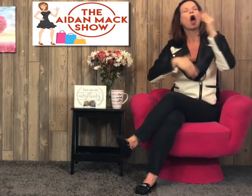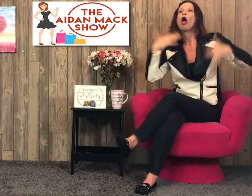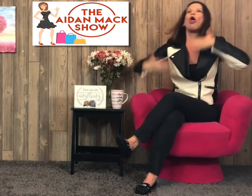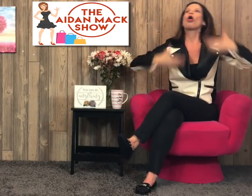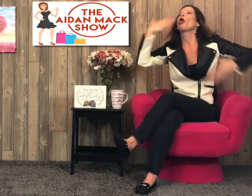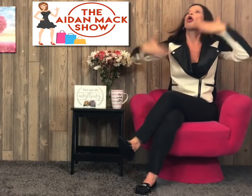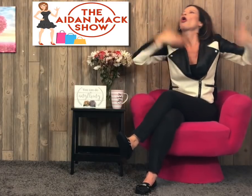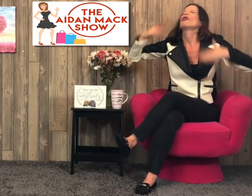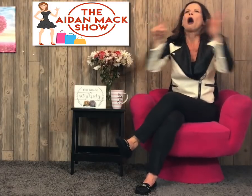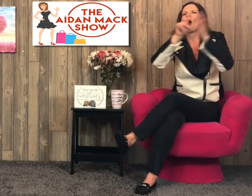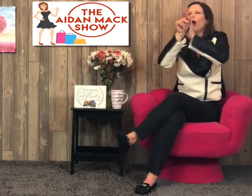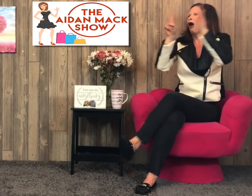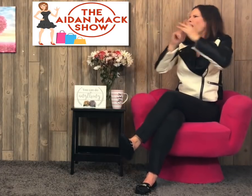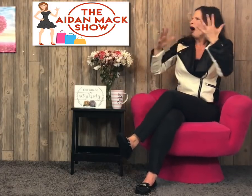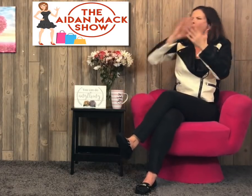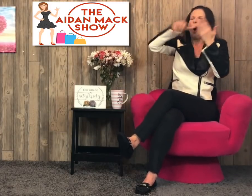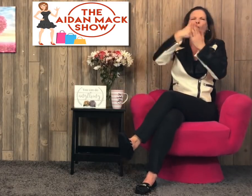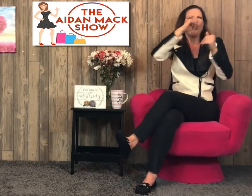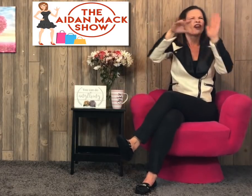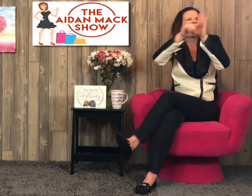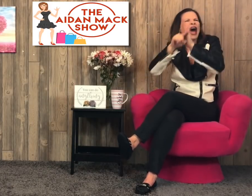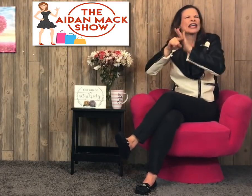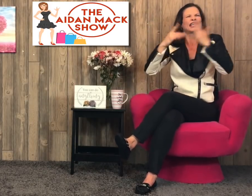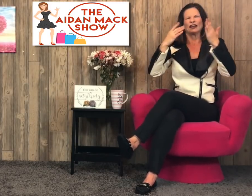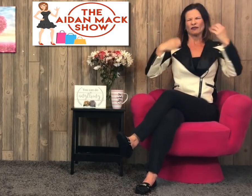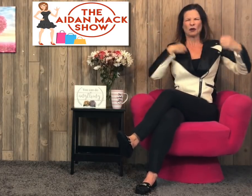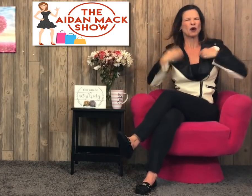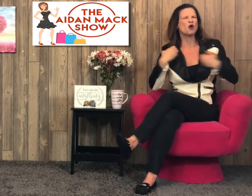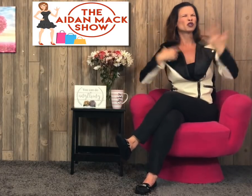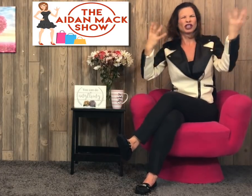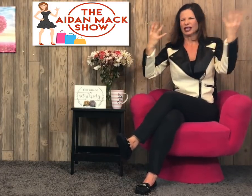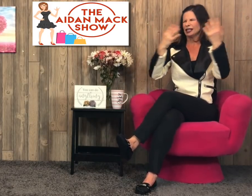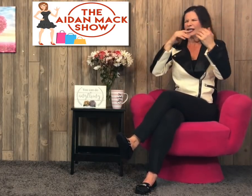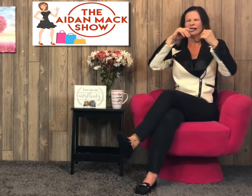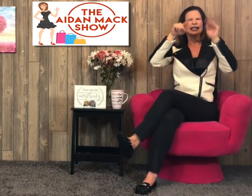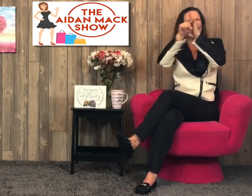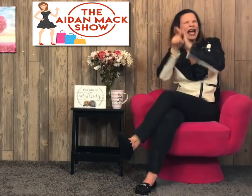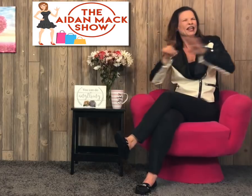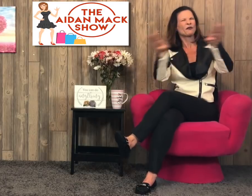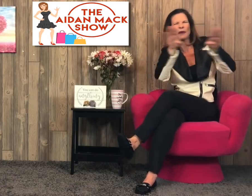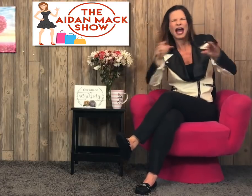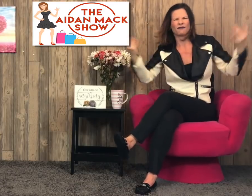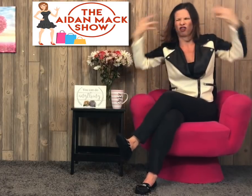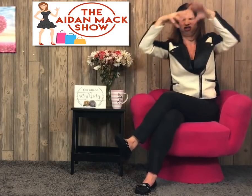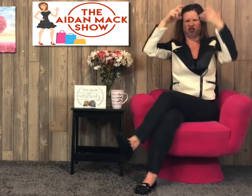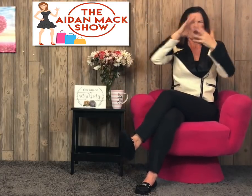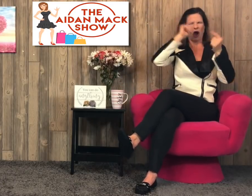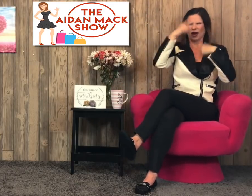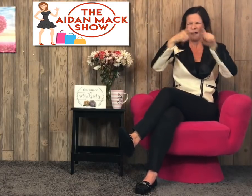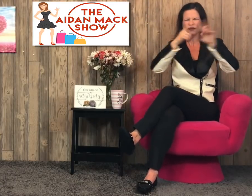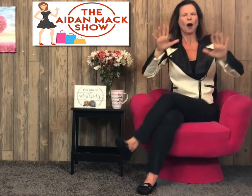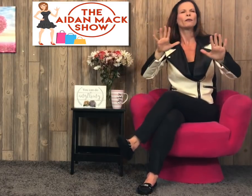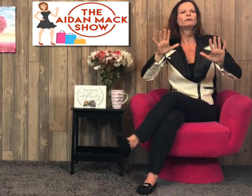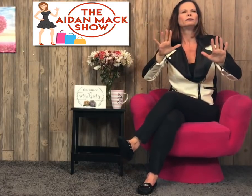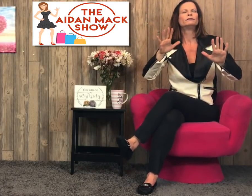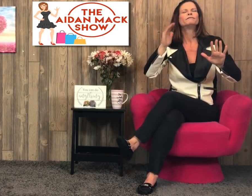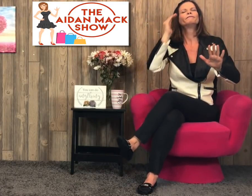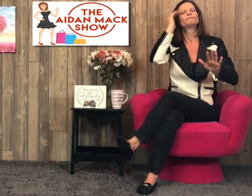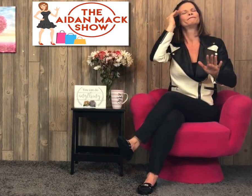challenging. It's something to discuss. Remember, anything negative that comes in the way, that drains us emotionally, it